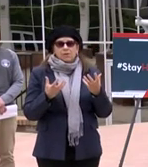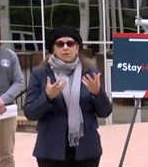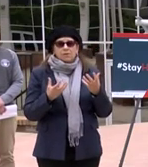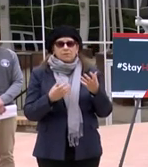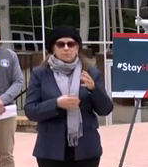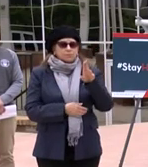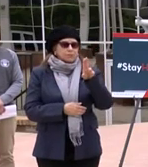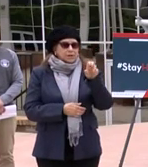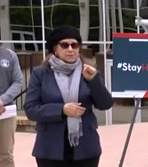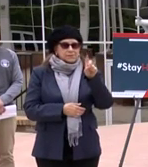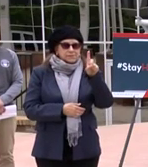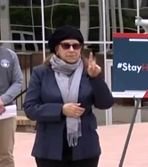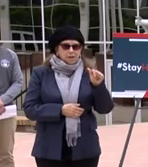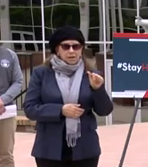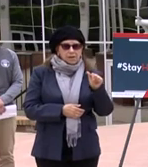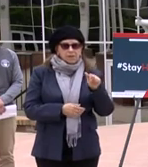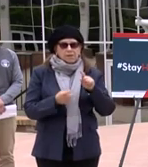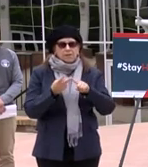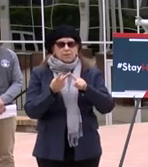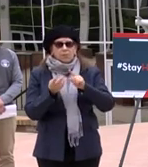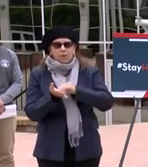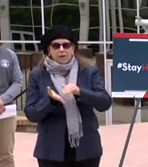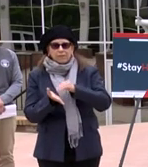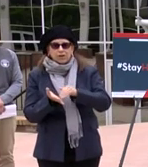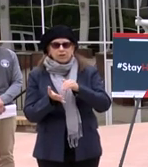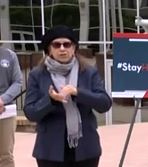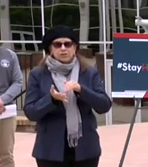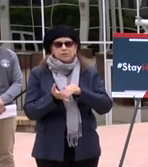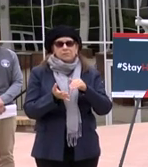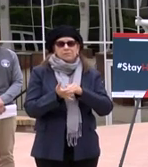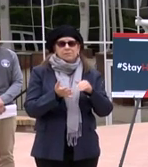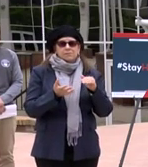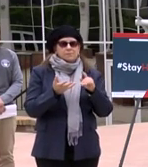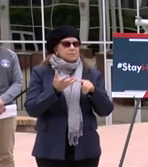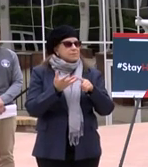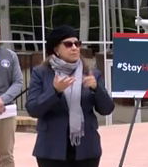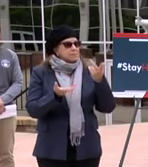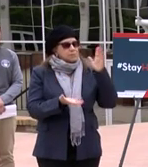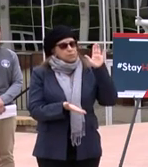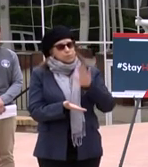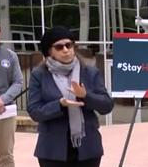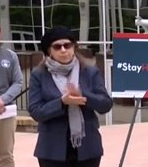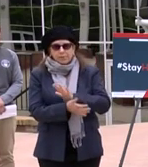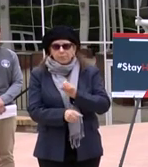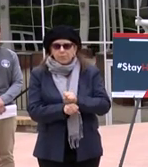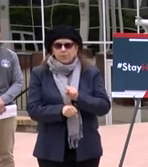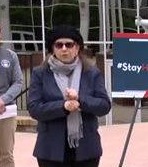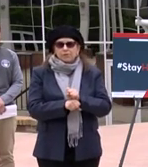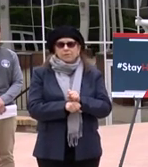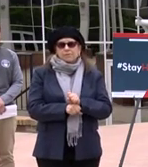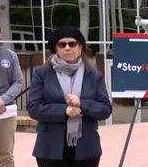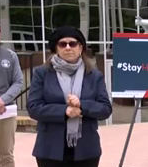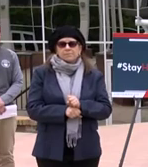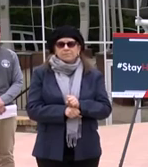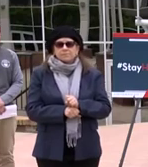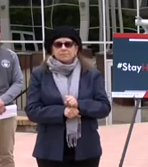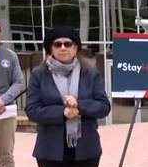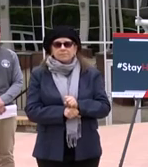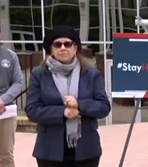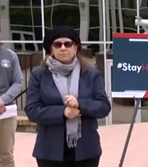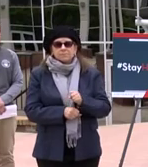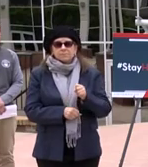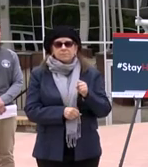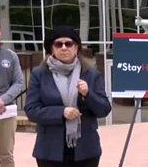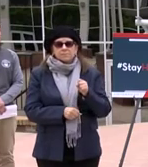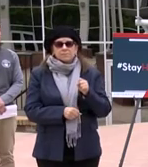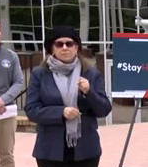the roles, to cut down paperwork, to deal with the increased need for food assistance, for food stamp assistance. What's the I